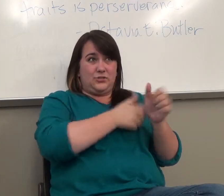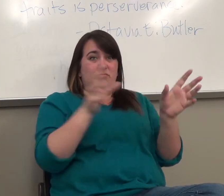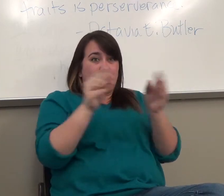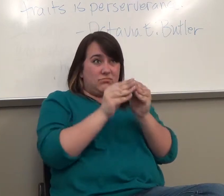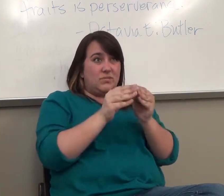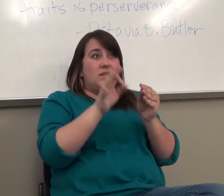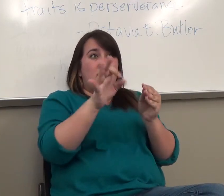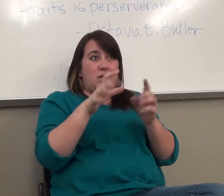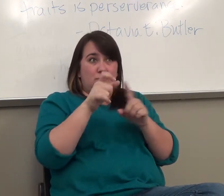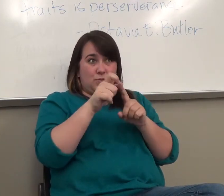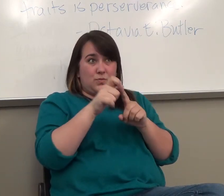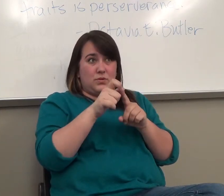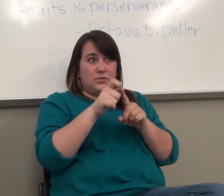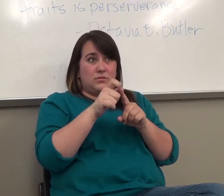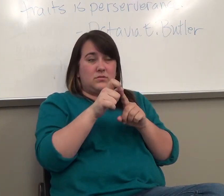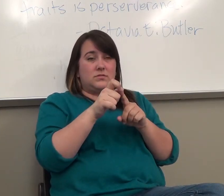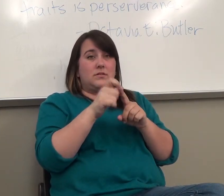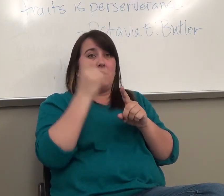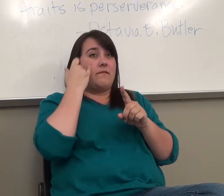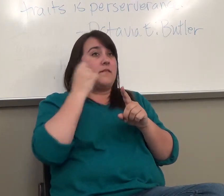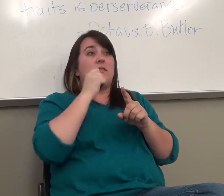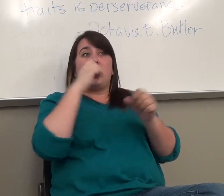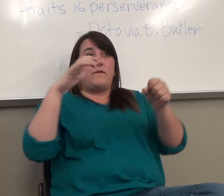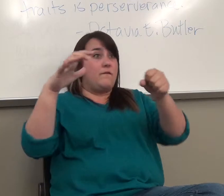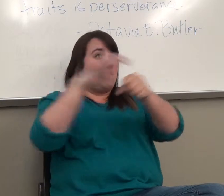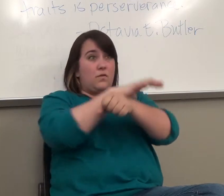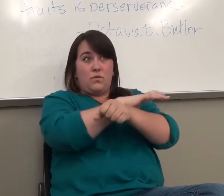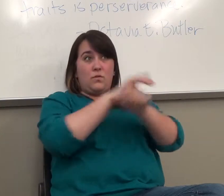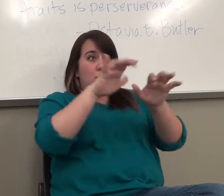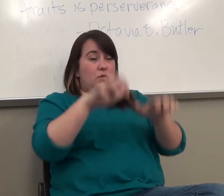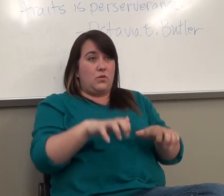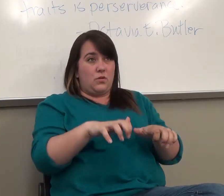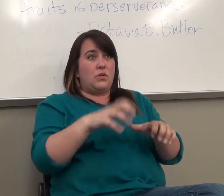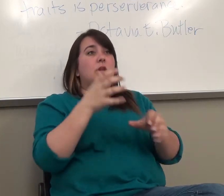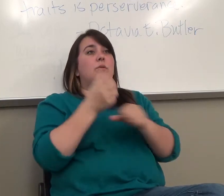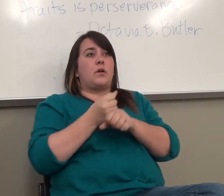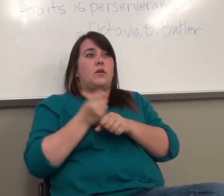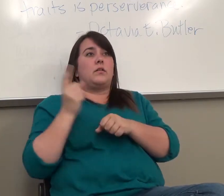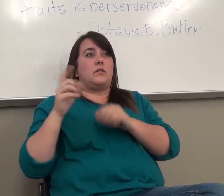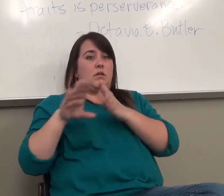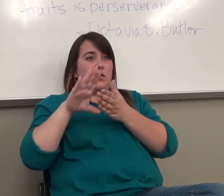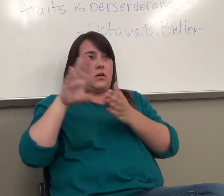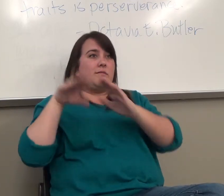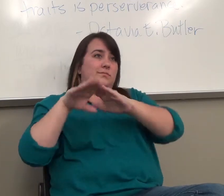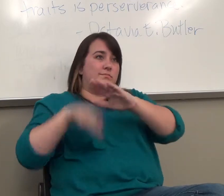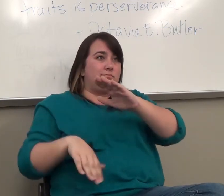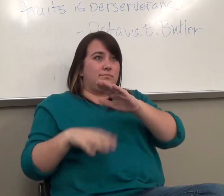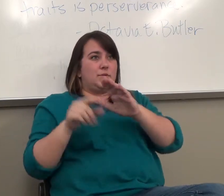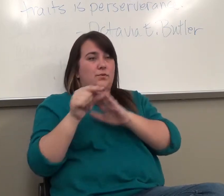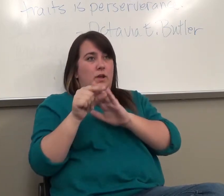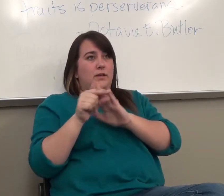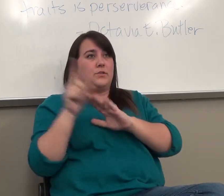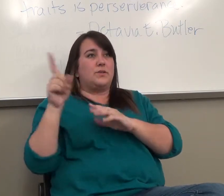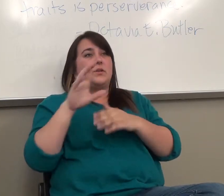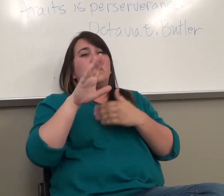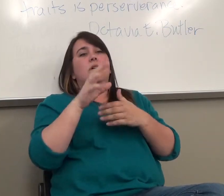words, okay, got, as you can see, like I say, this is a holistic grade. It's just